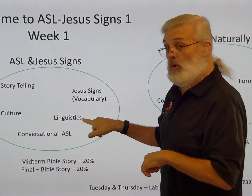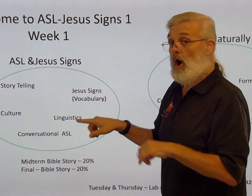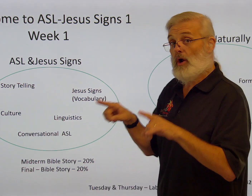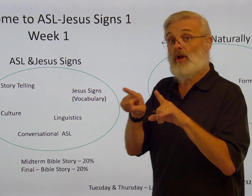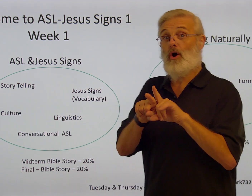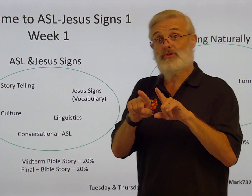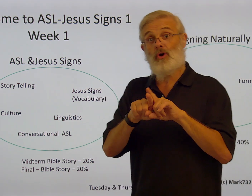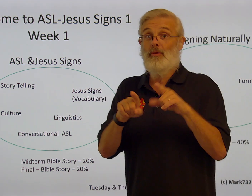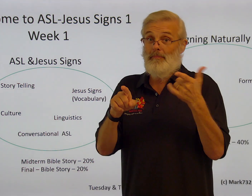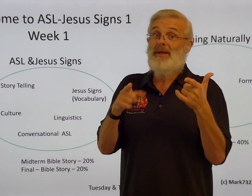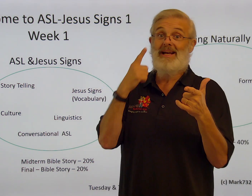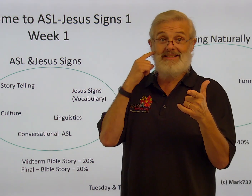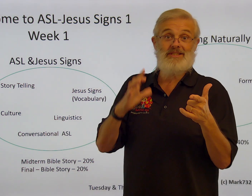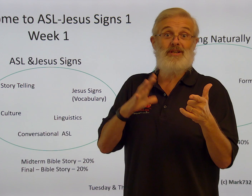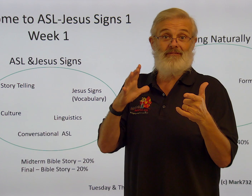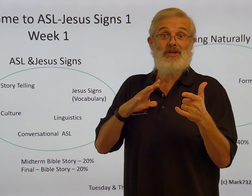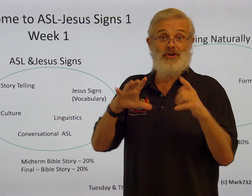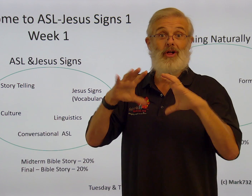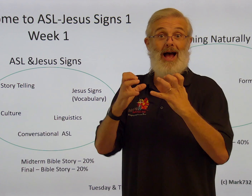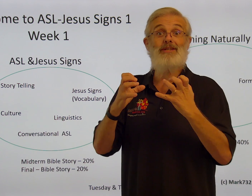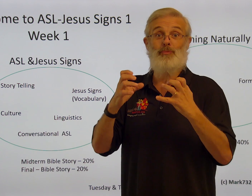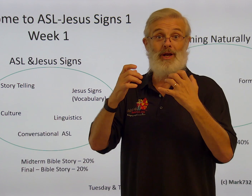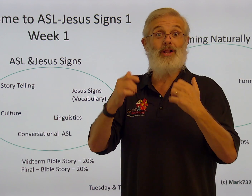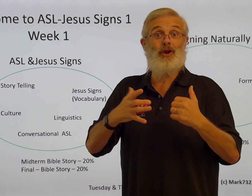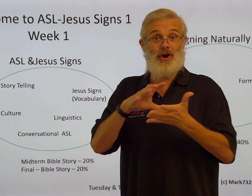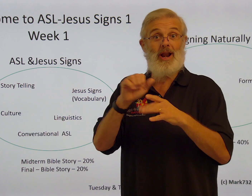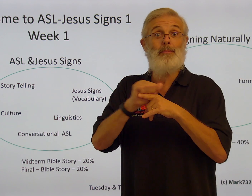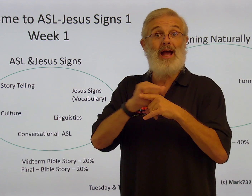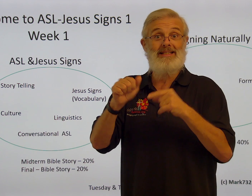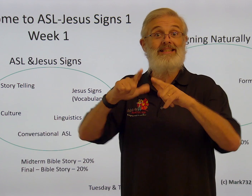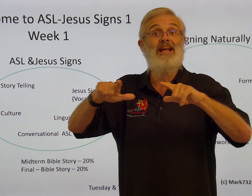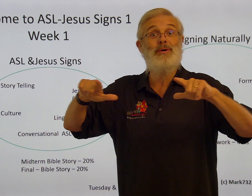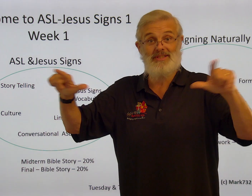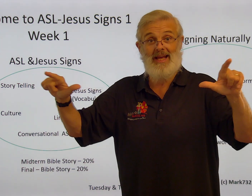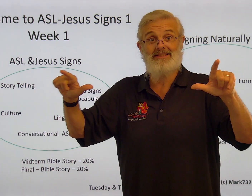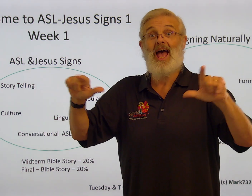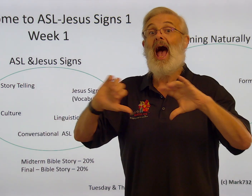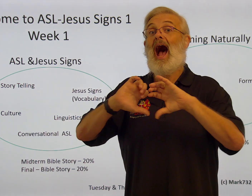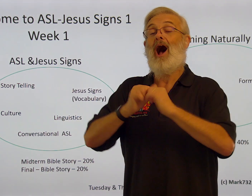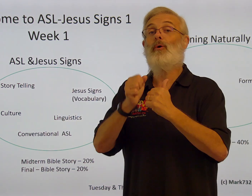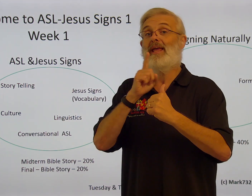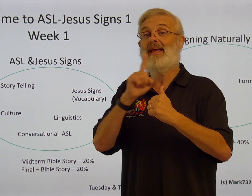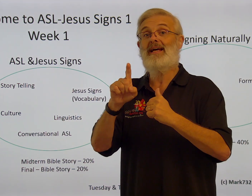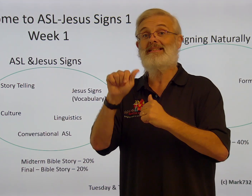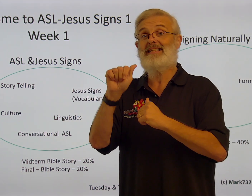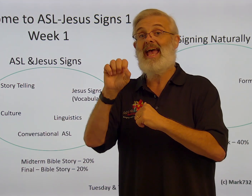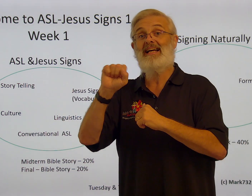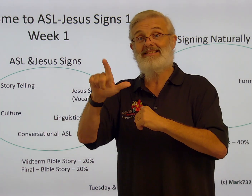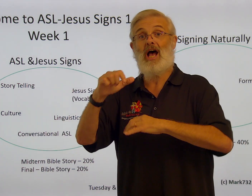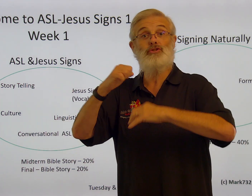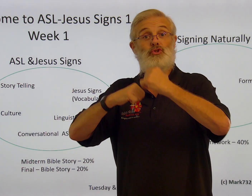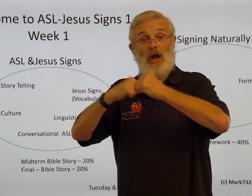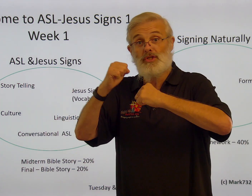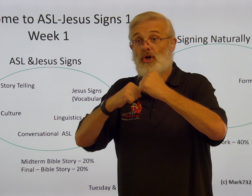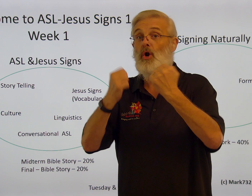going to also, because it's an official class, we're going to learn and practice linguistics. How is ASL structured?